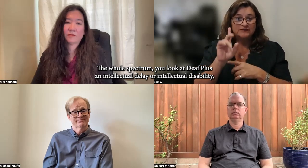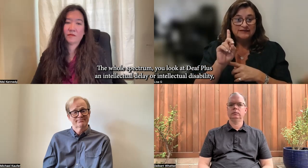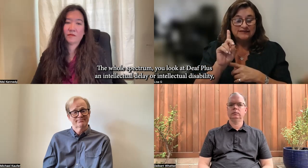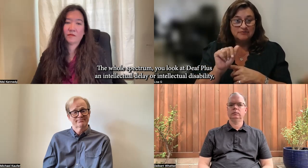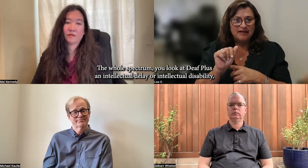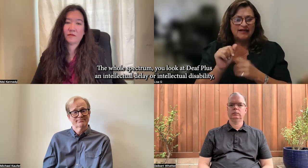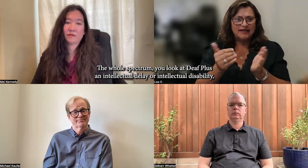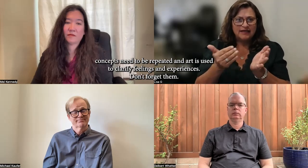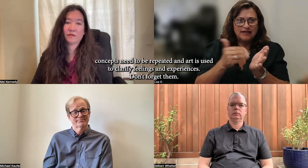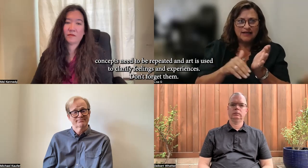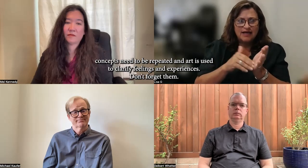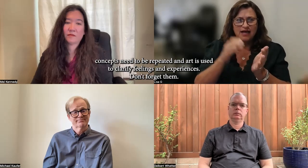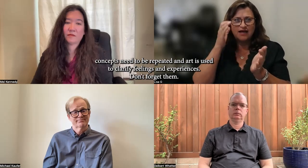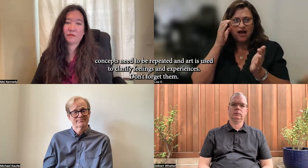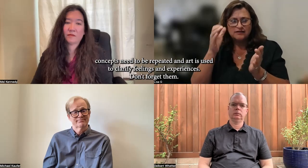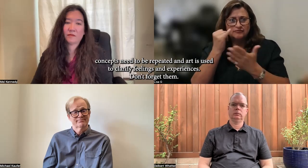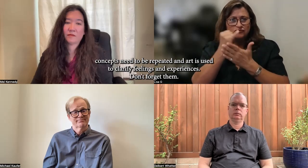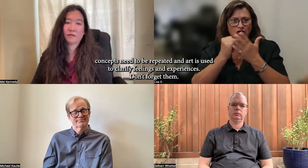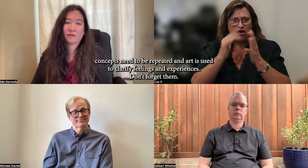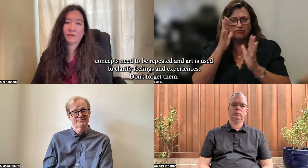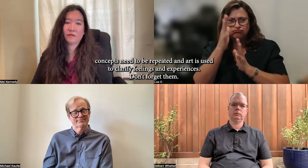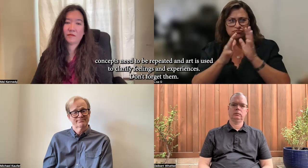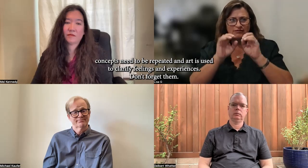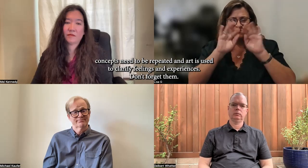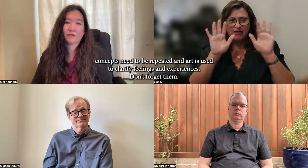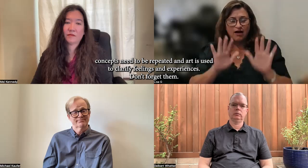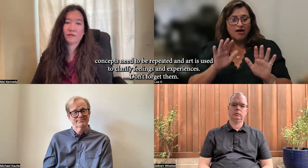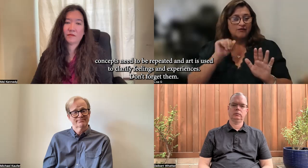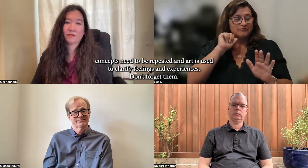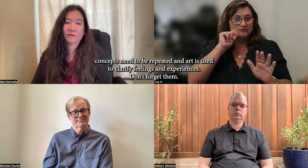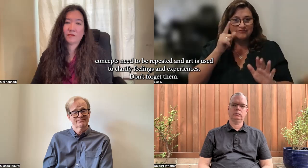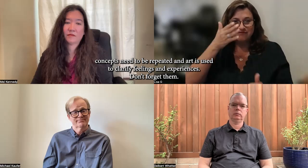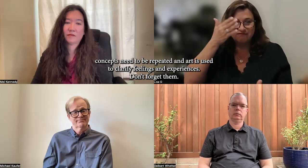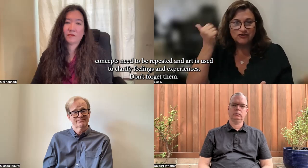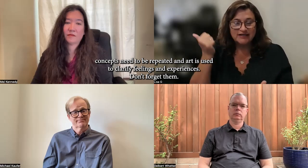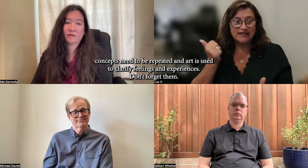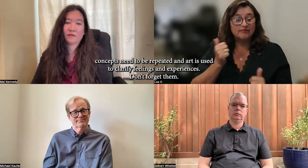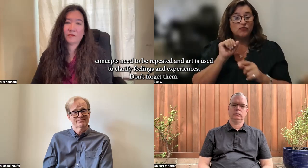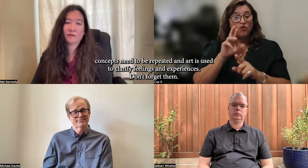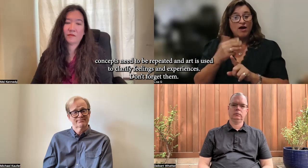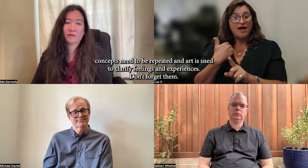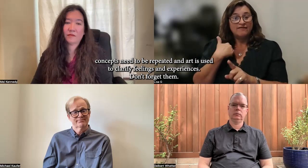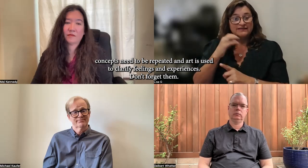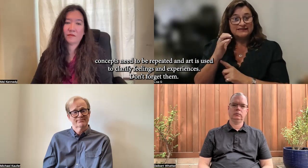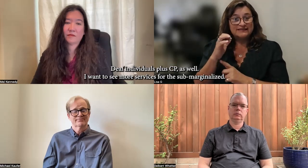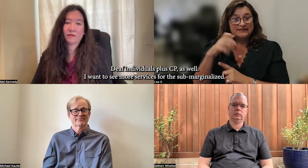concepts need to be repeated, and art is used to clarify feelings and experiences. Don't forget